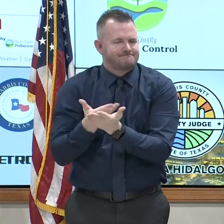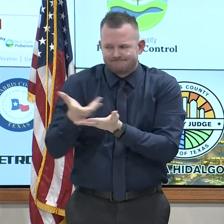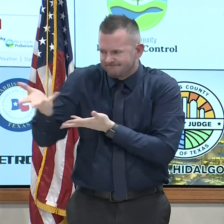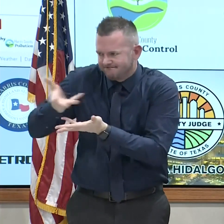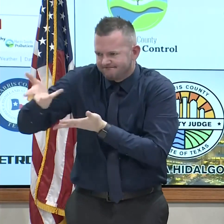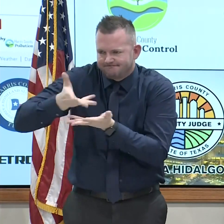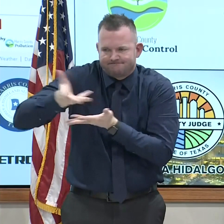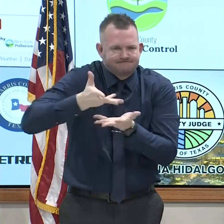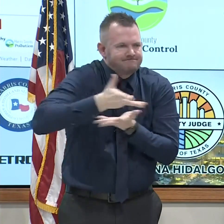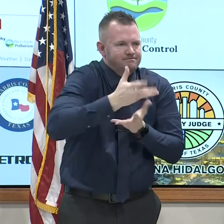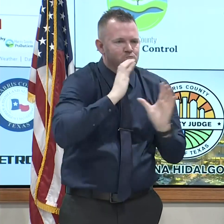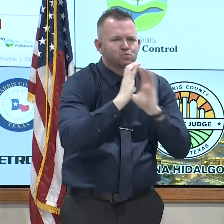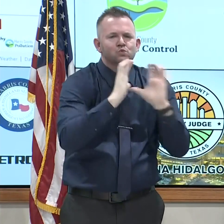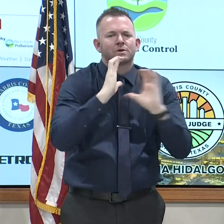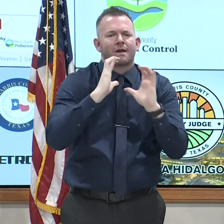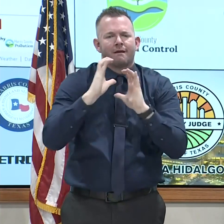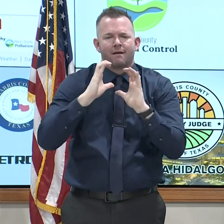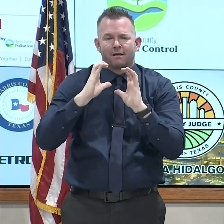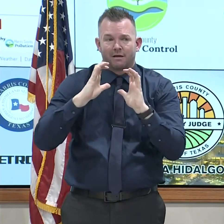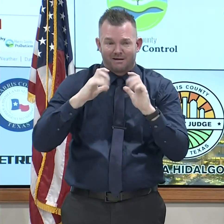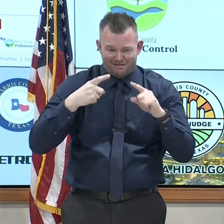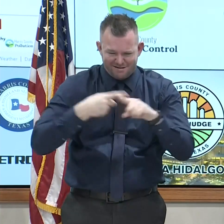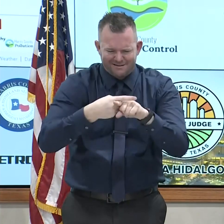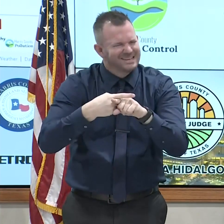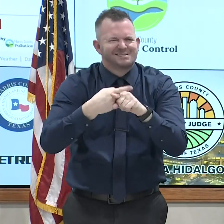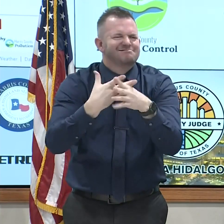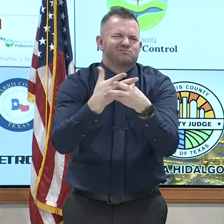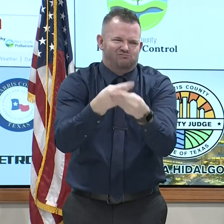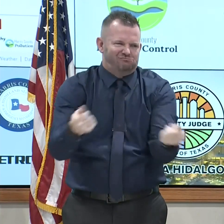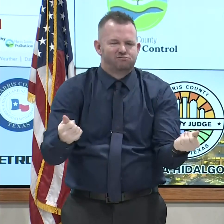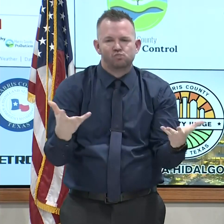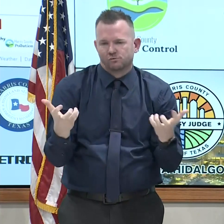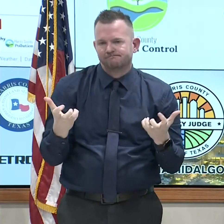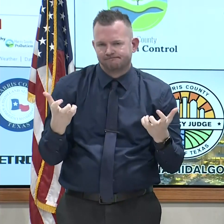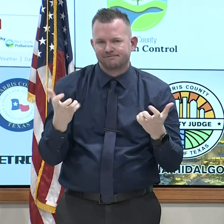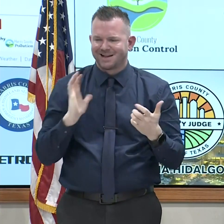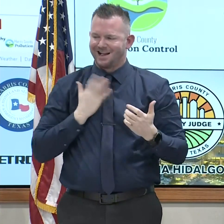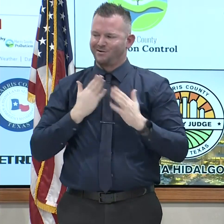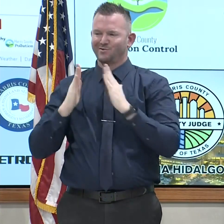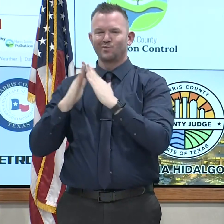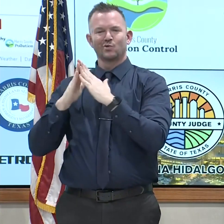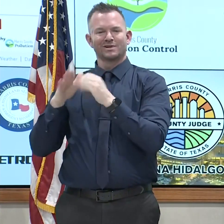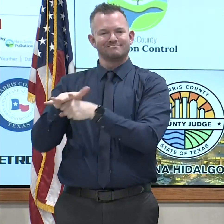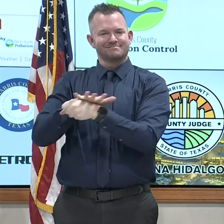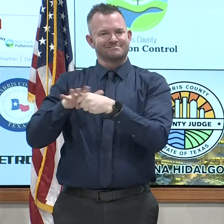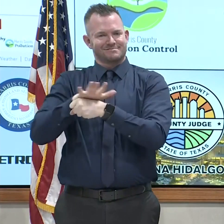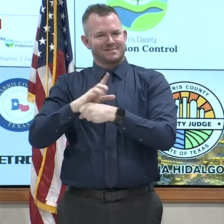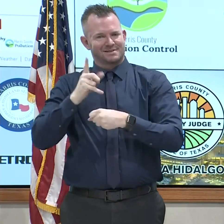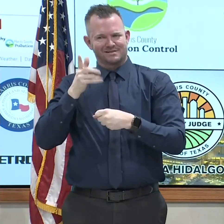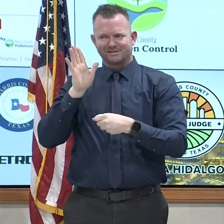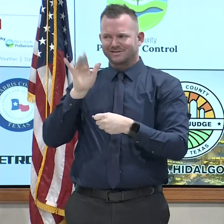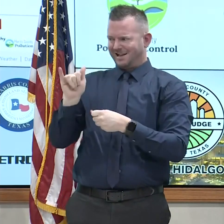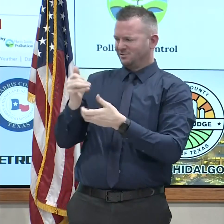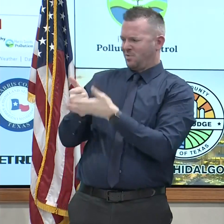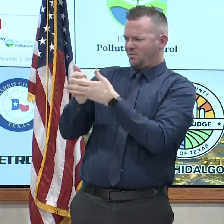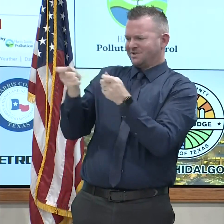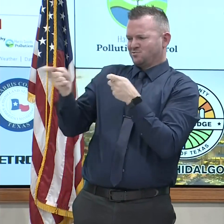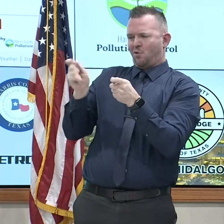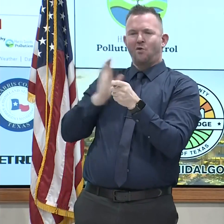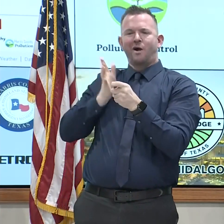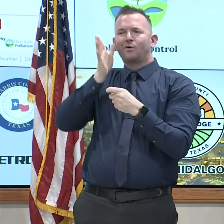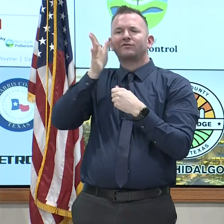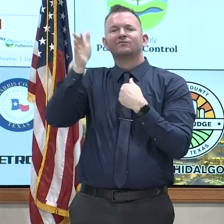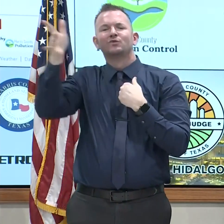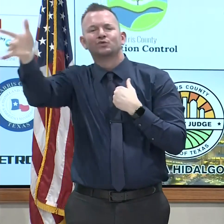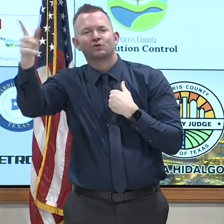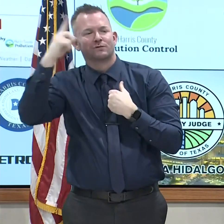community can take a hold of its future without necessarily waiting for law enforcement